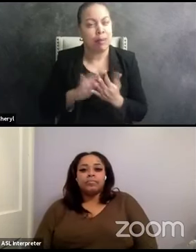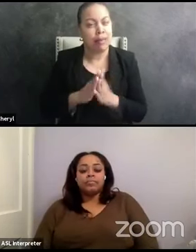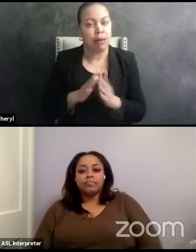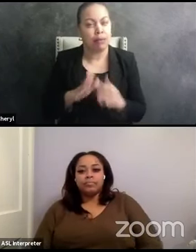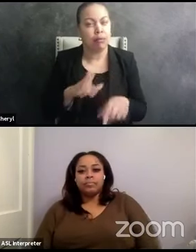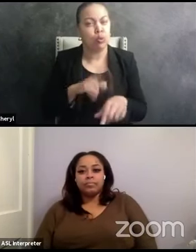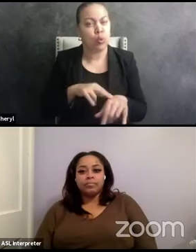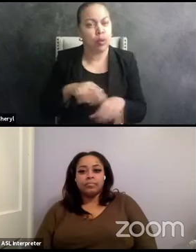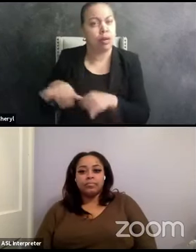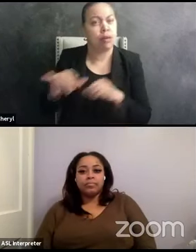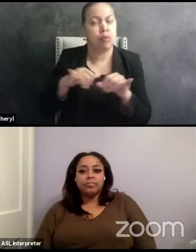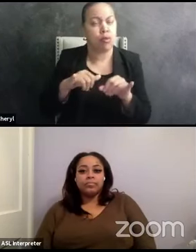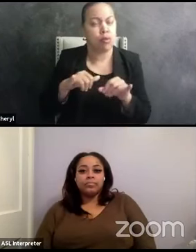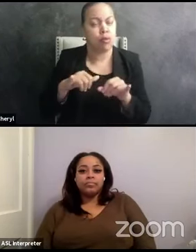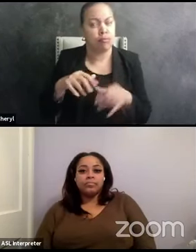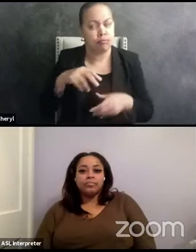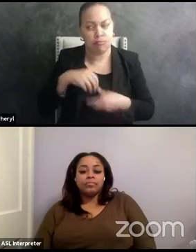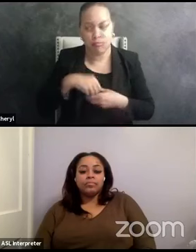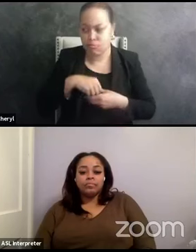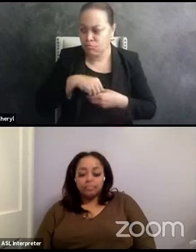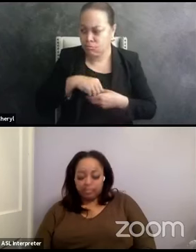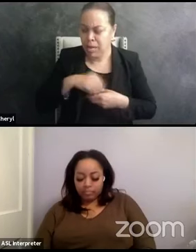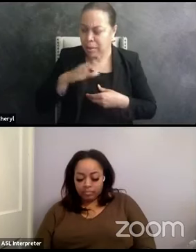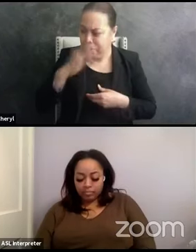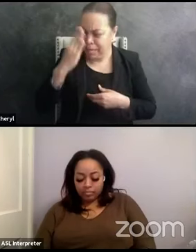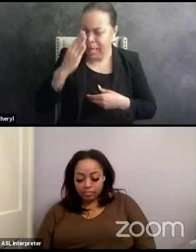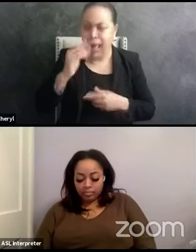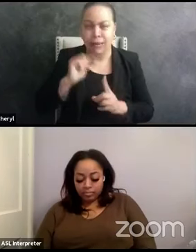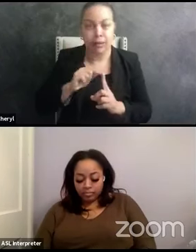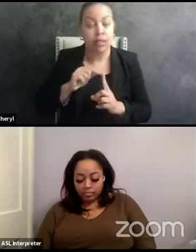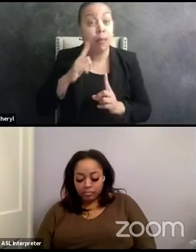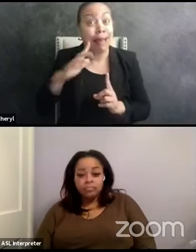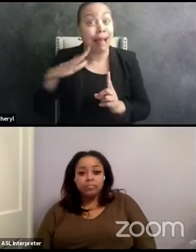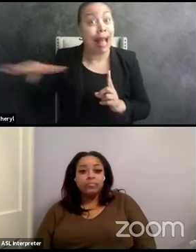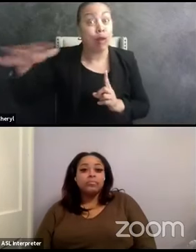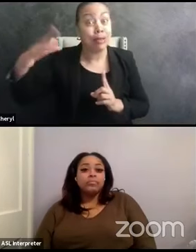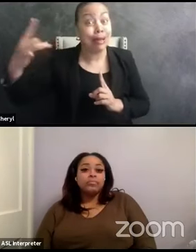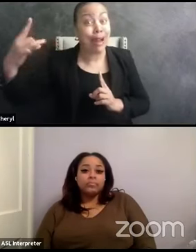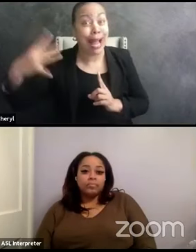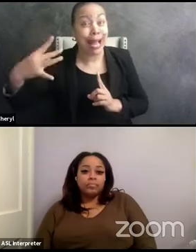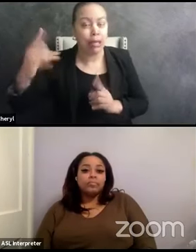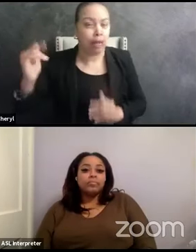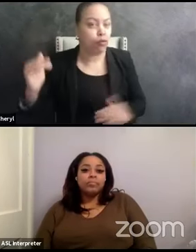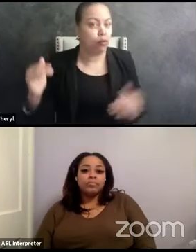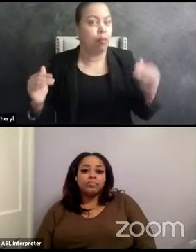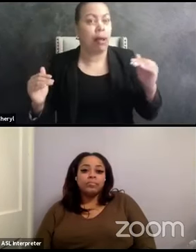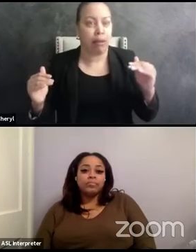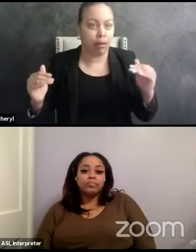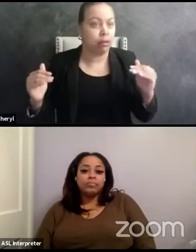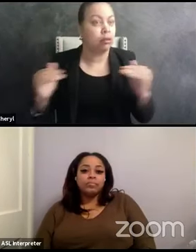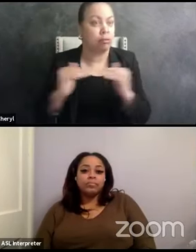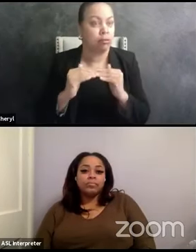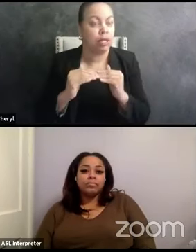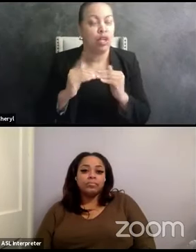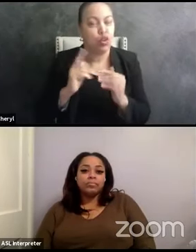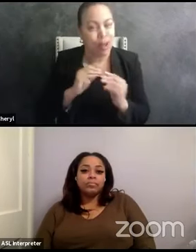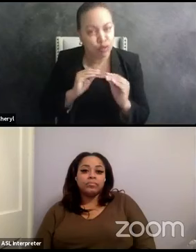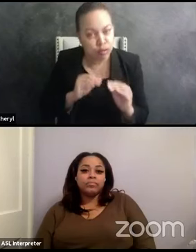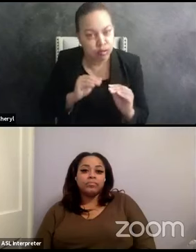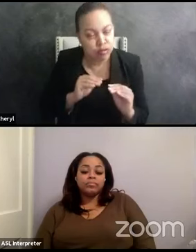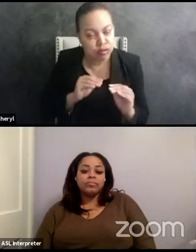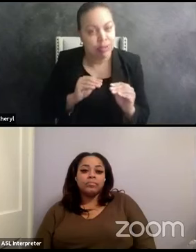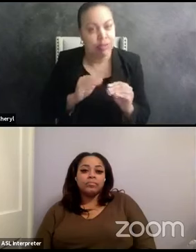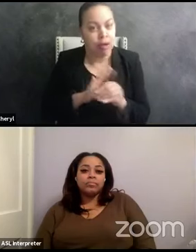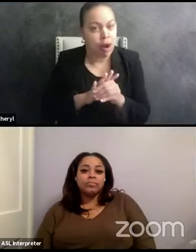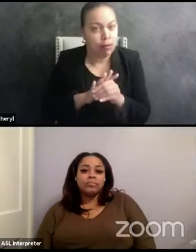normalizing Blackness, you have to balance all of the hateful stuff that's out there in the world. You really do have to fill them with an